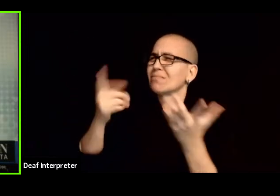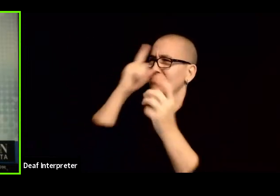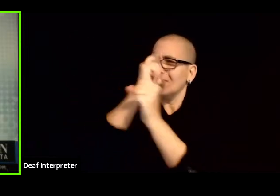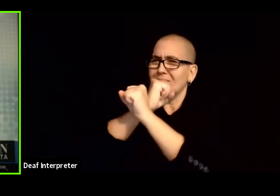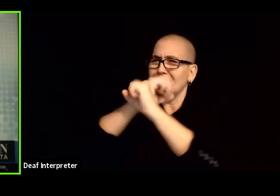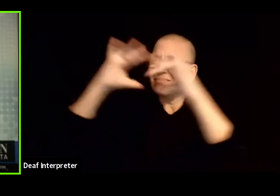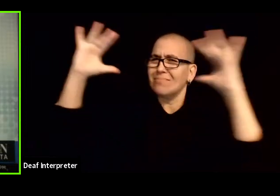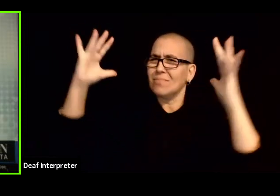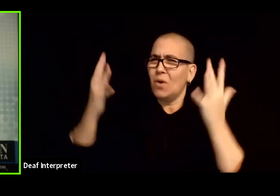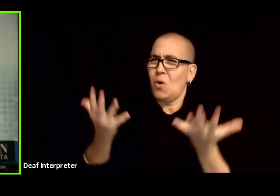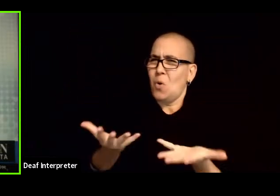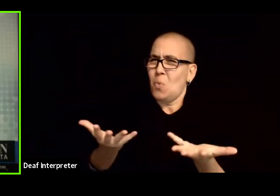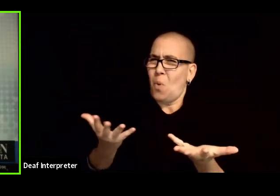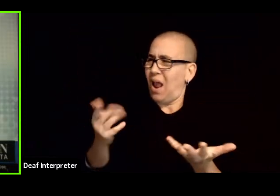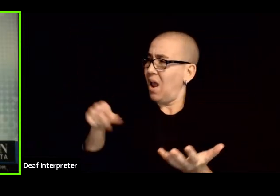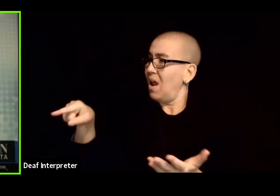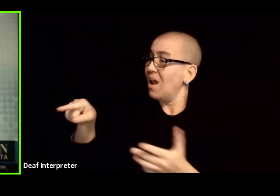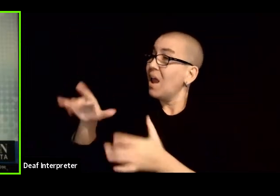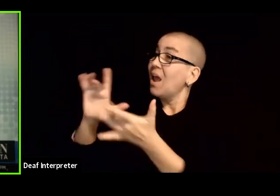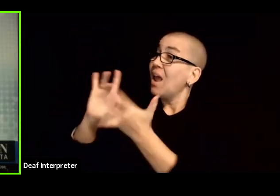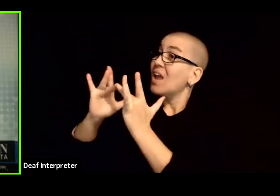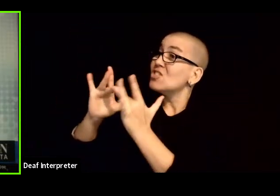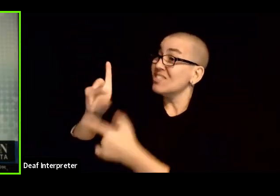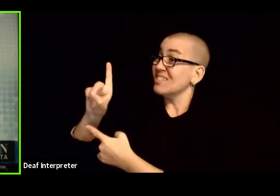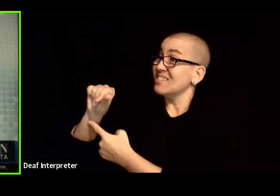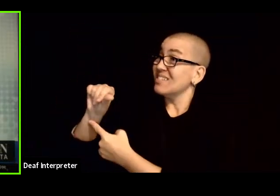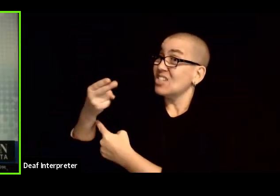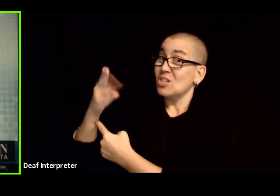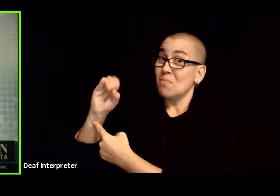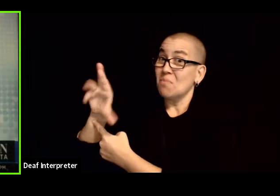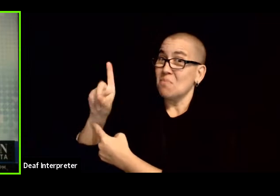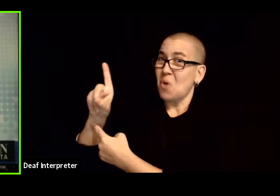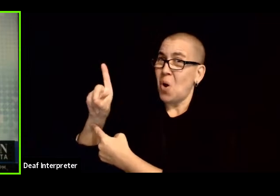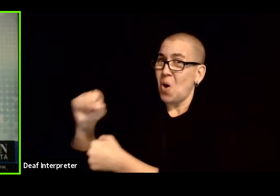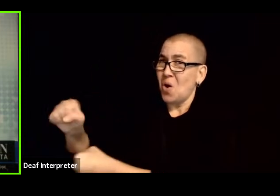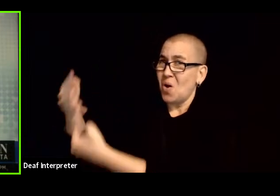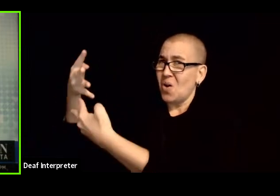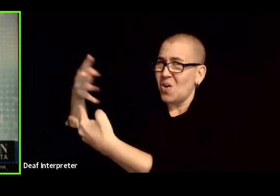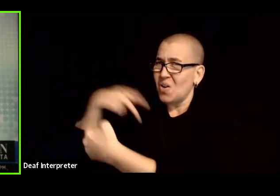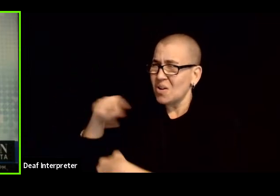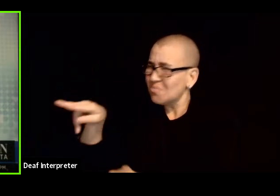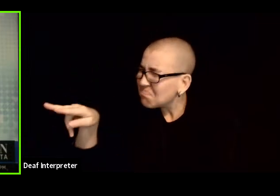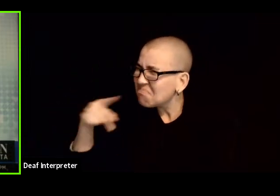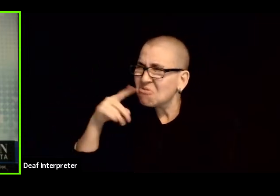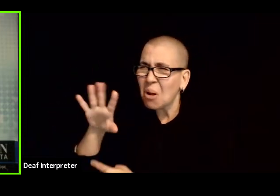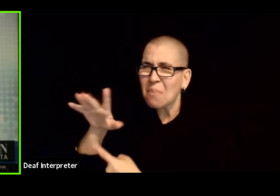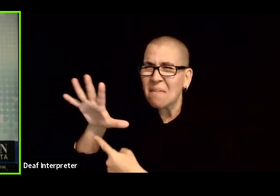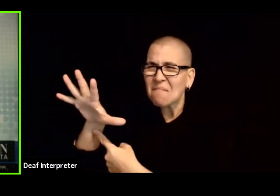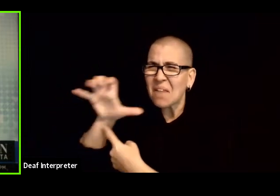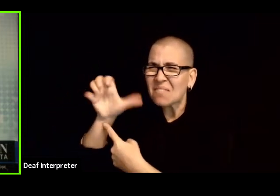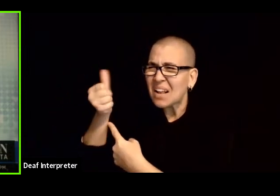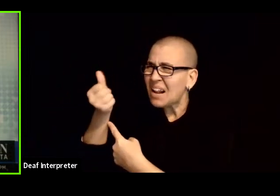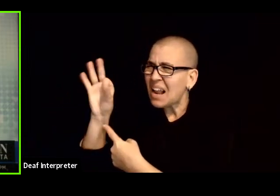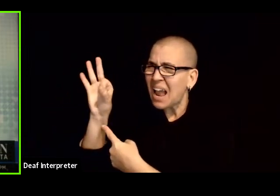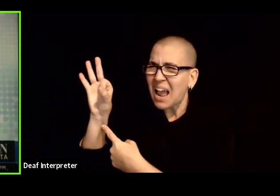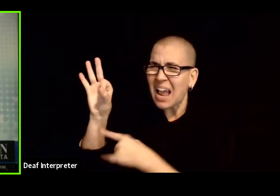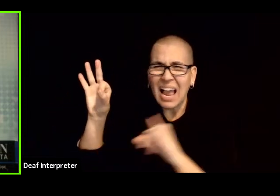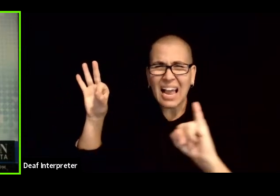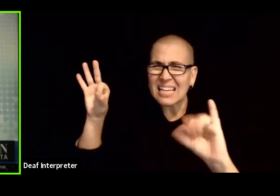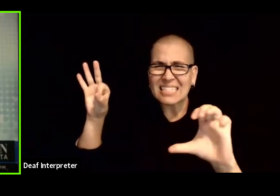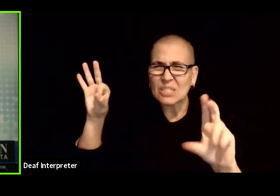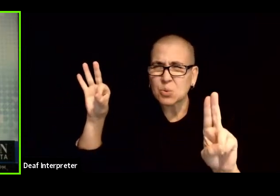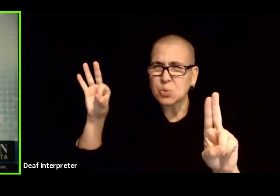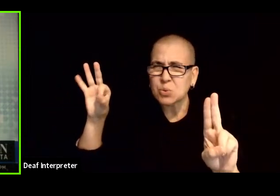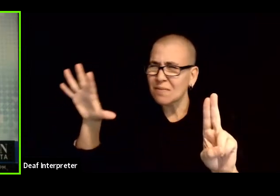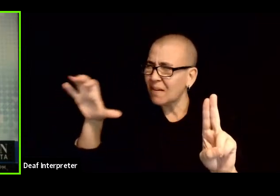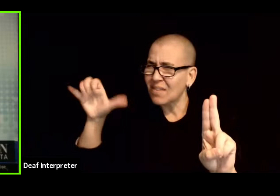update, from 519 non-ICU patients yesterday to 694 today. And then